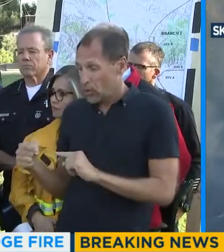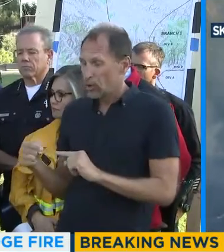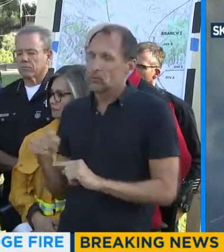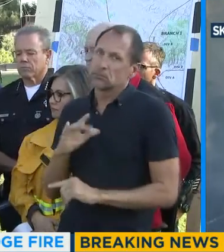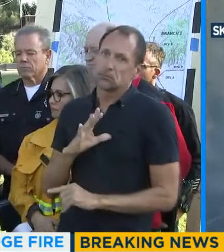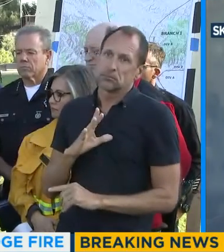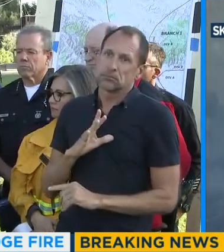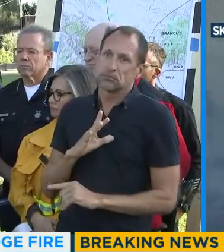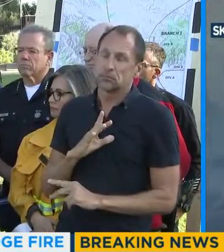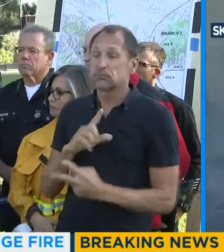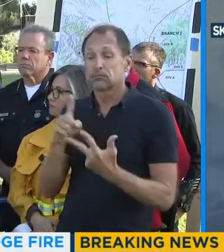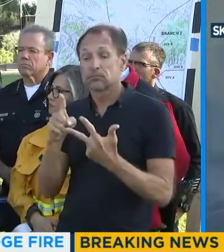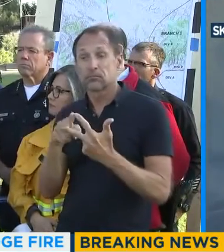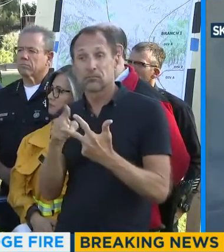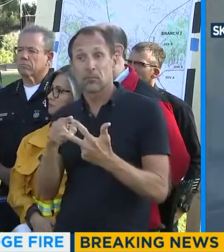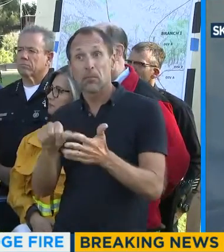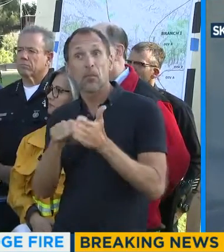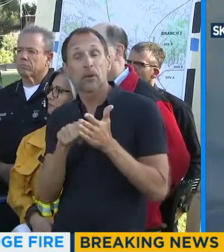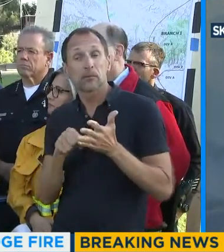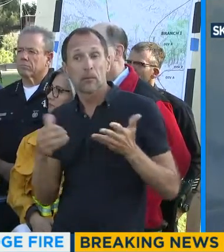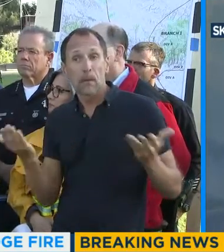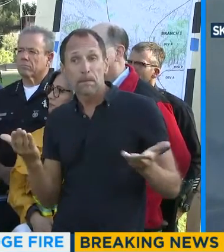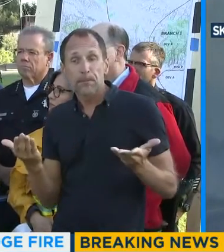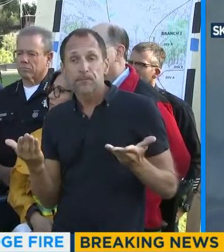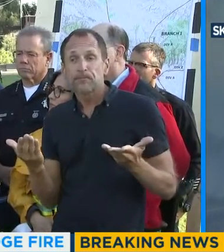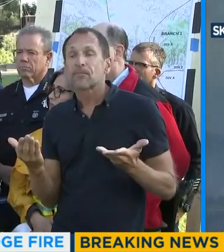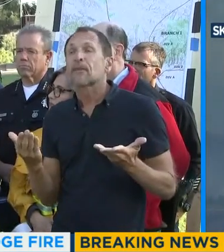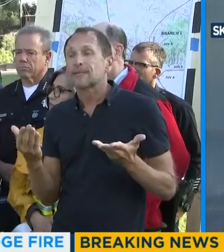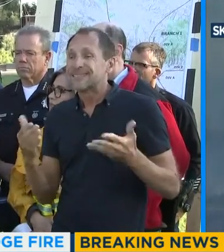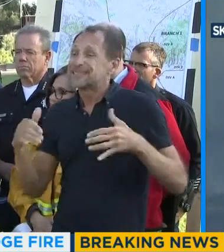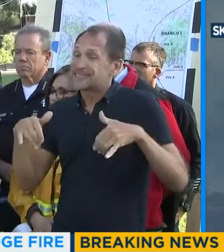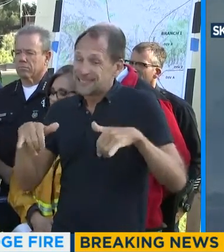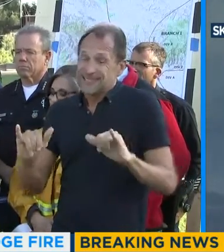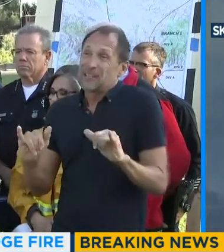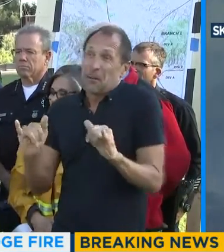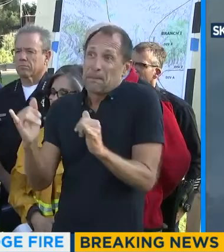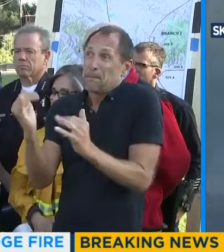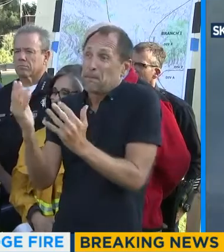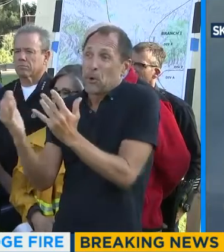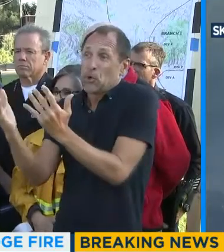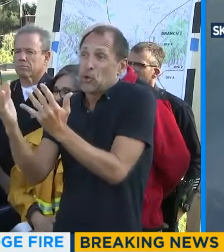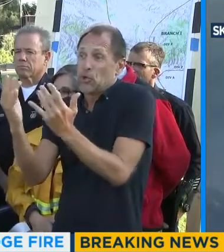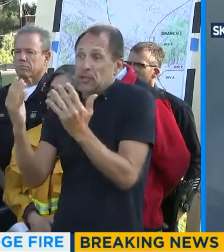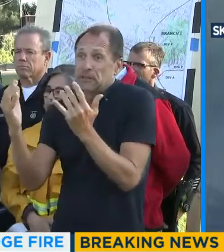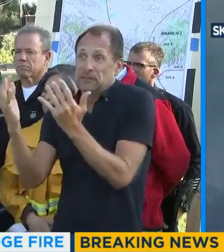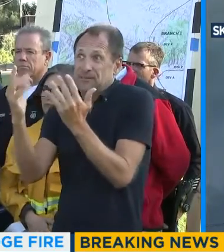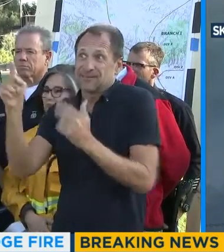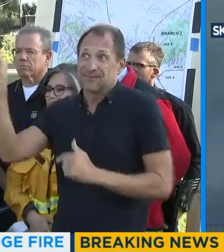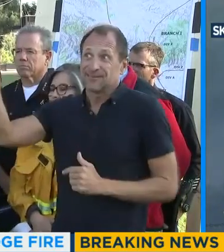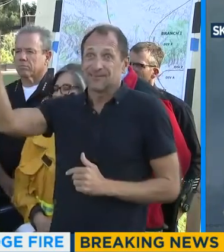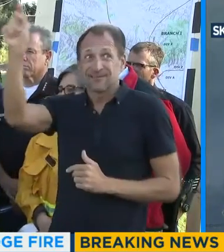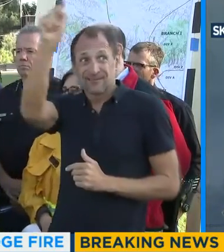takeaway was that we still have active fire in the wildland.